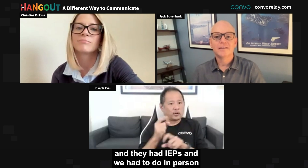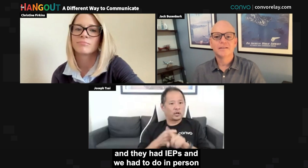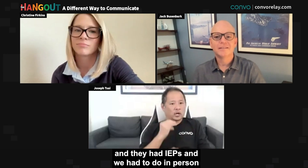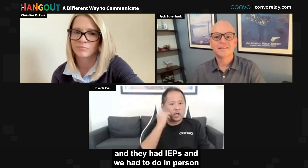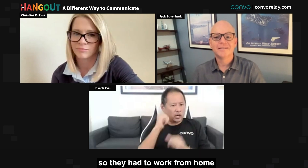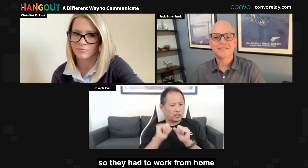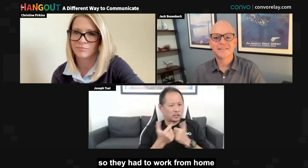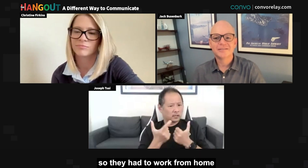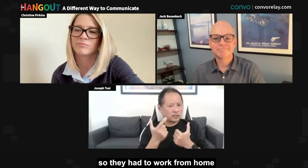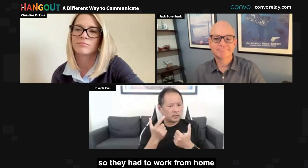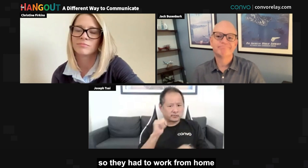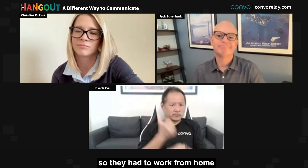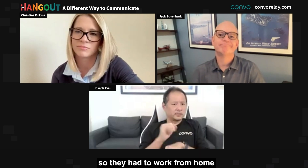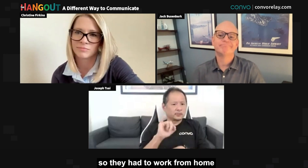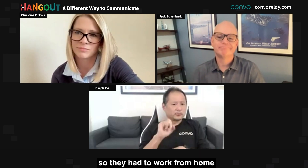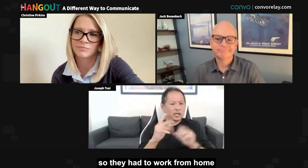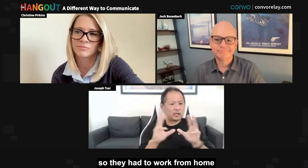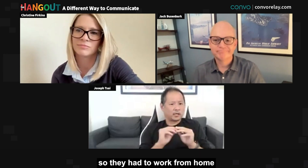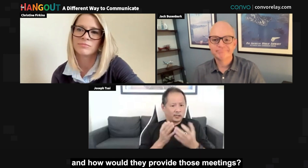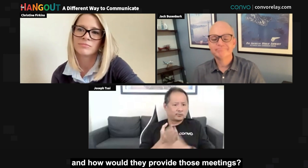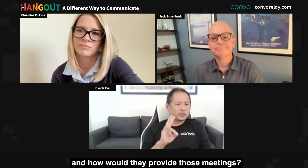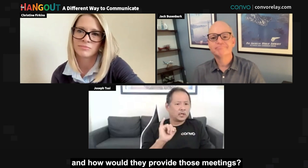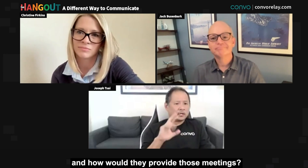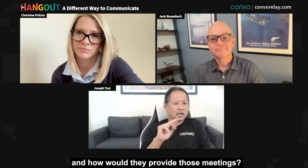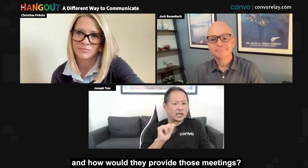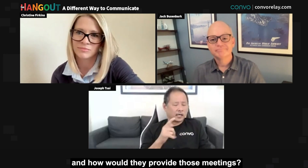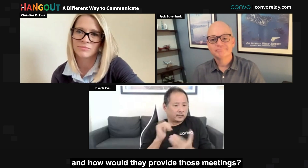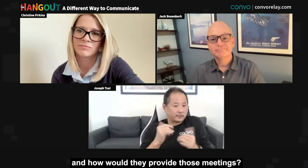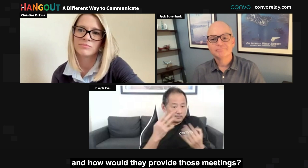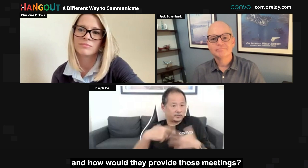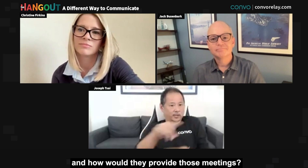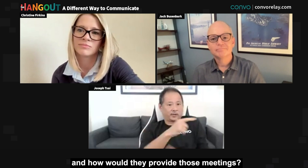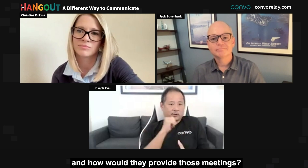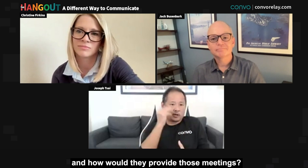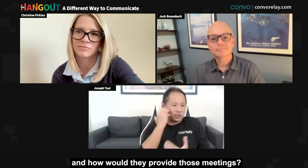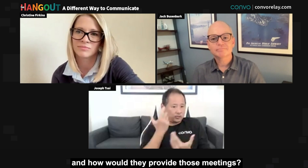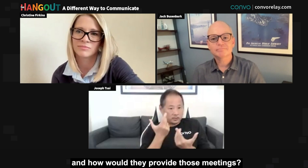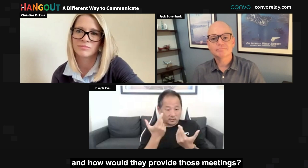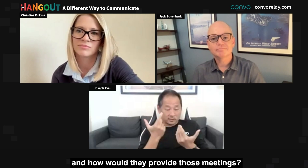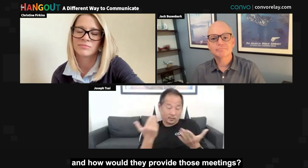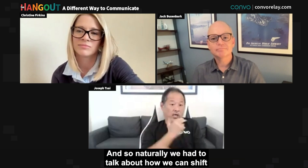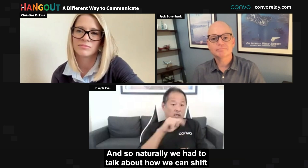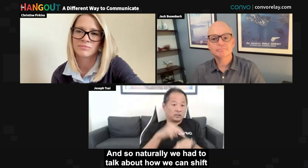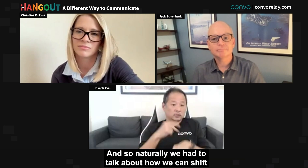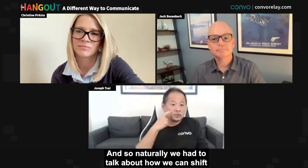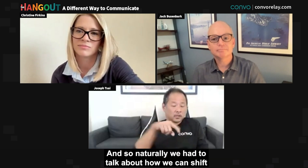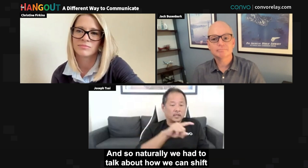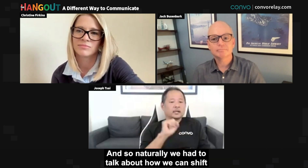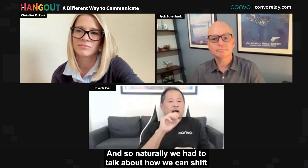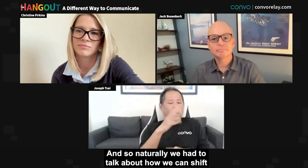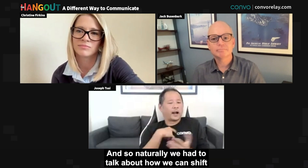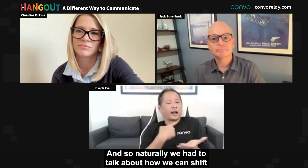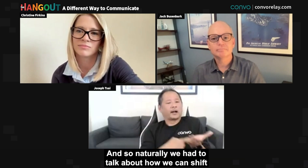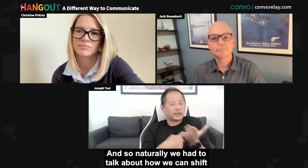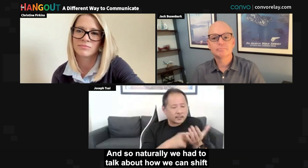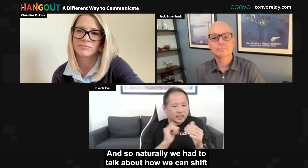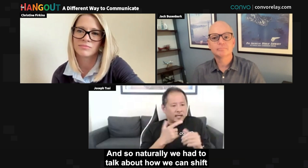in person, so they had to work from home, and how would they provide those meetings? And so naturally, we had